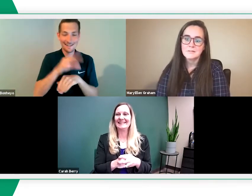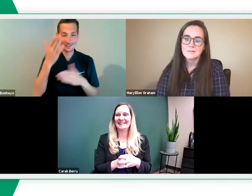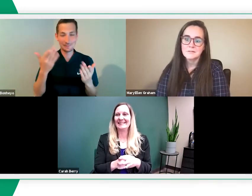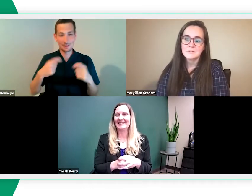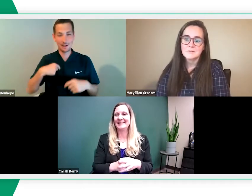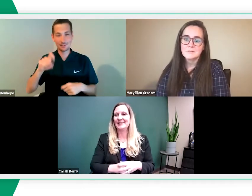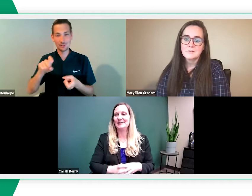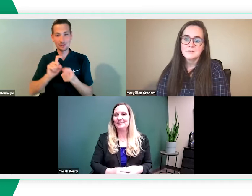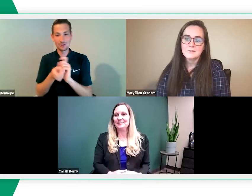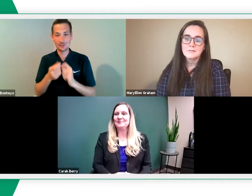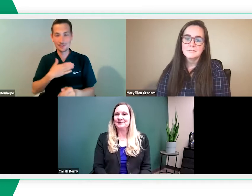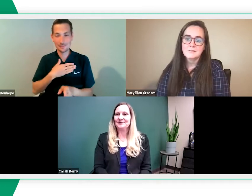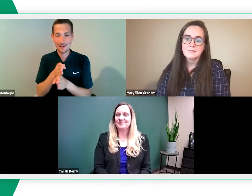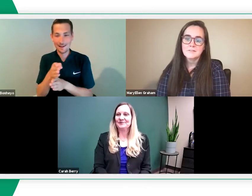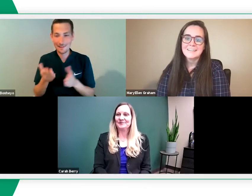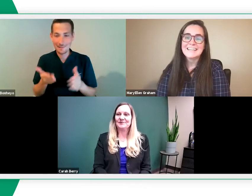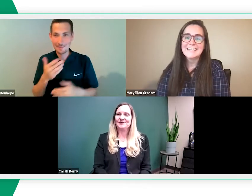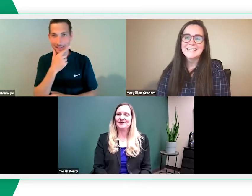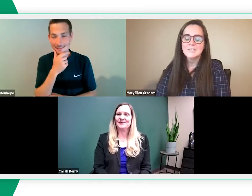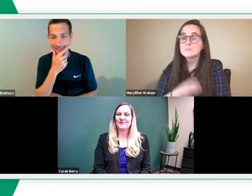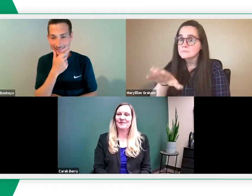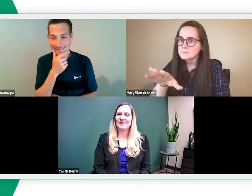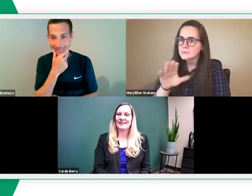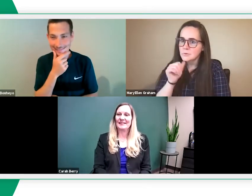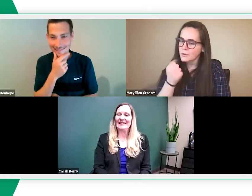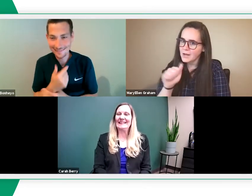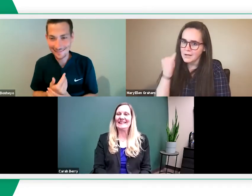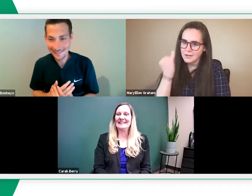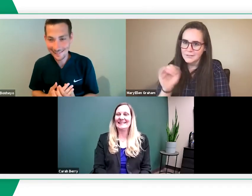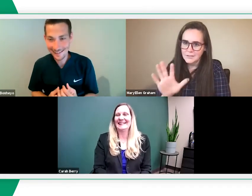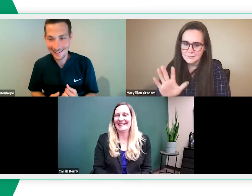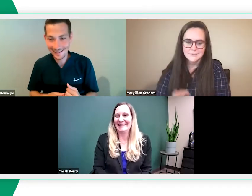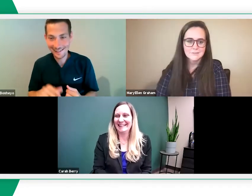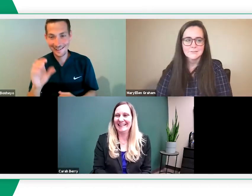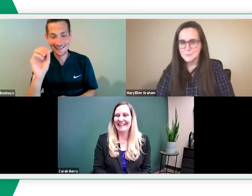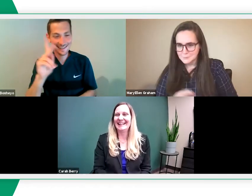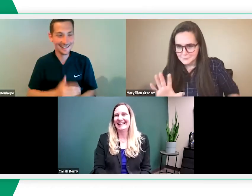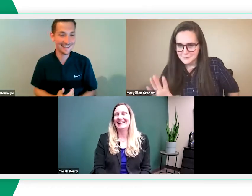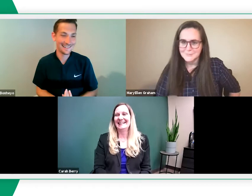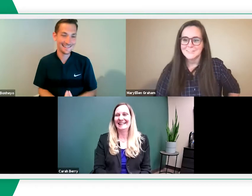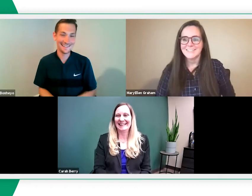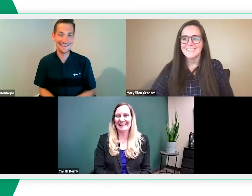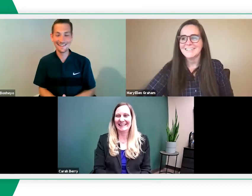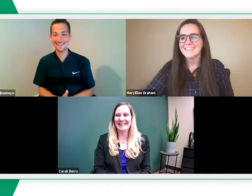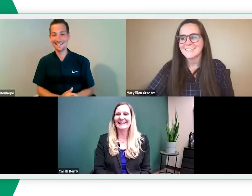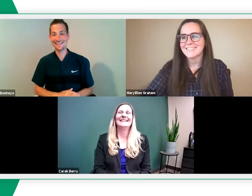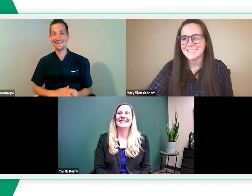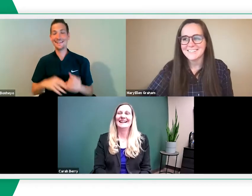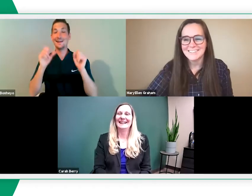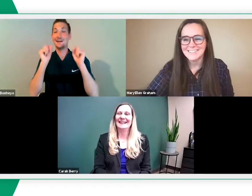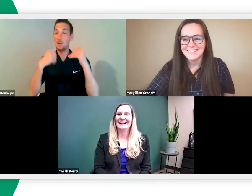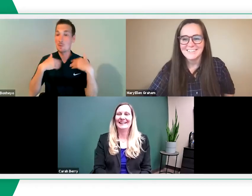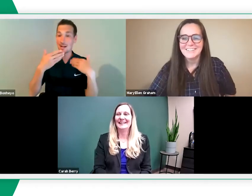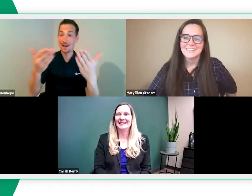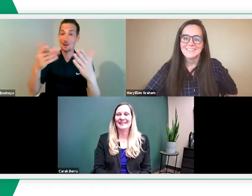new strategy here. So financial advising here, you think we need, I think I need to change my major at this point, you know? Hey, Todd, don't get any ideas.